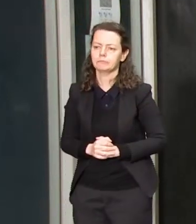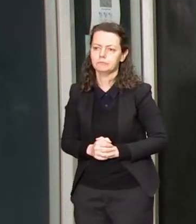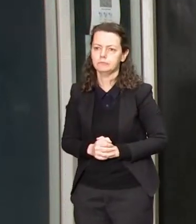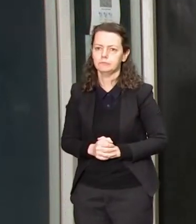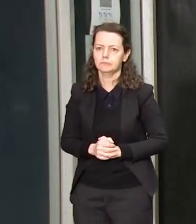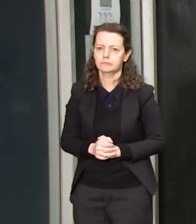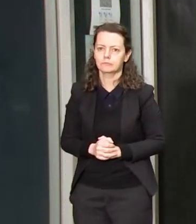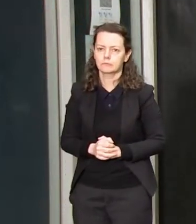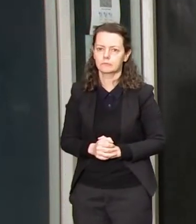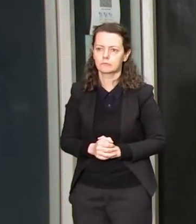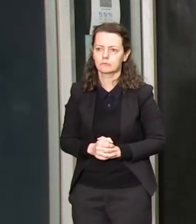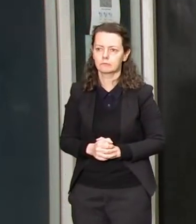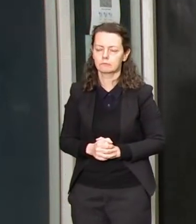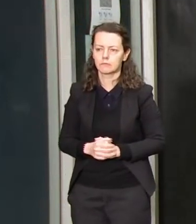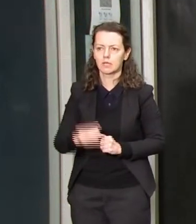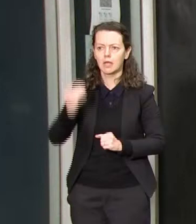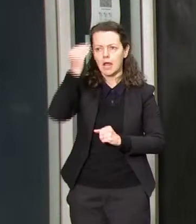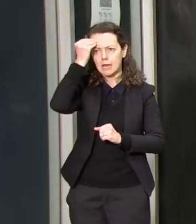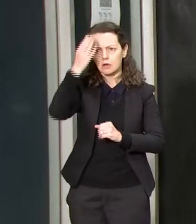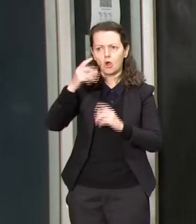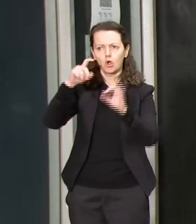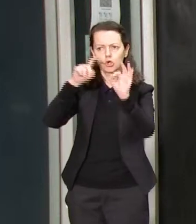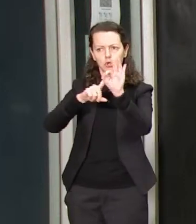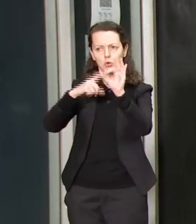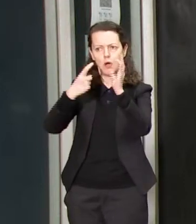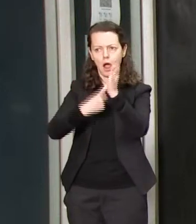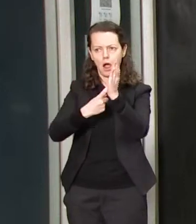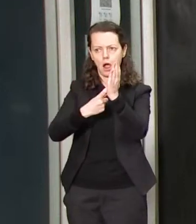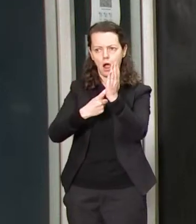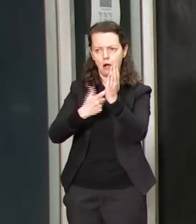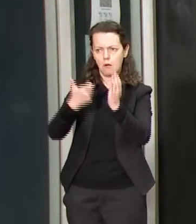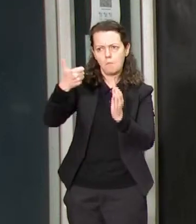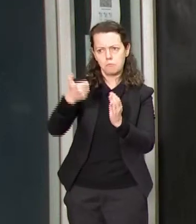using QR codes when you're out. This is so